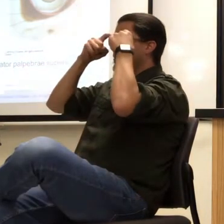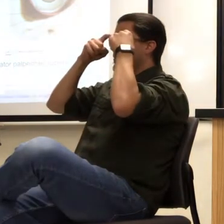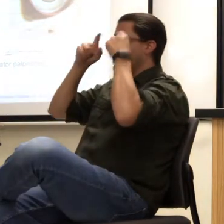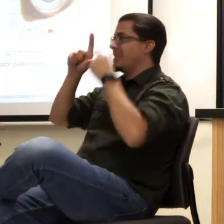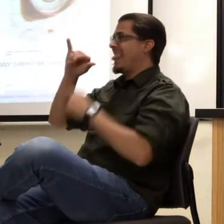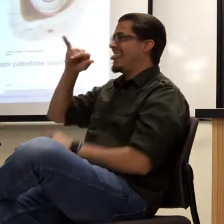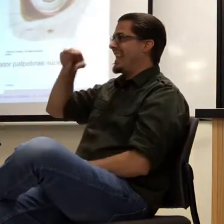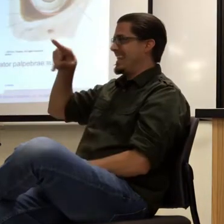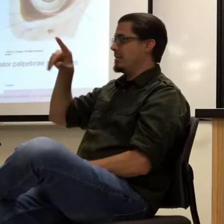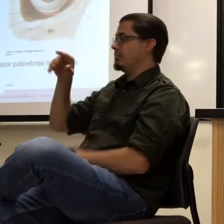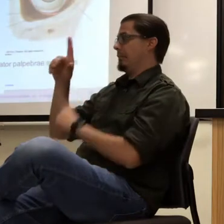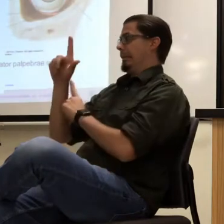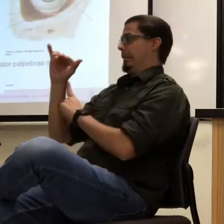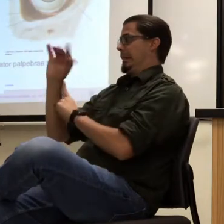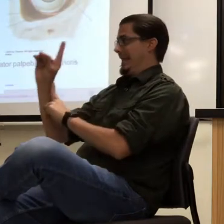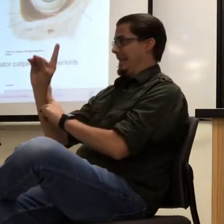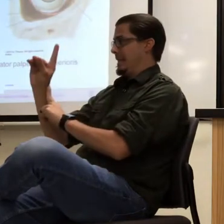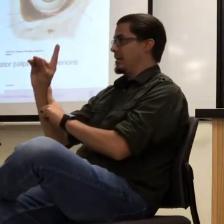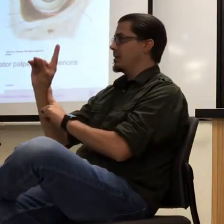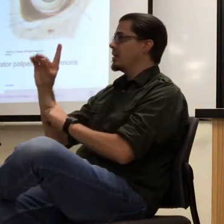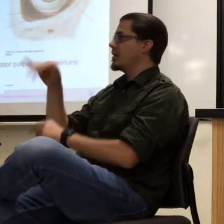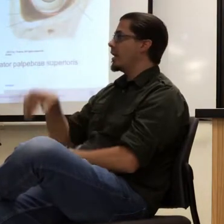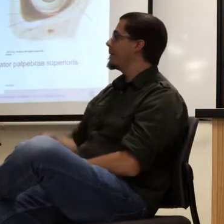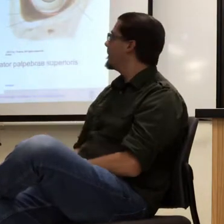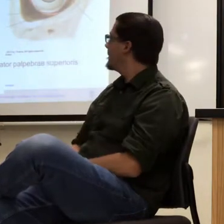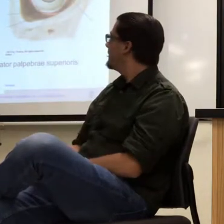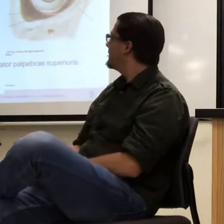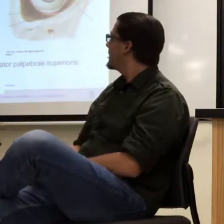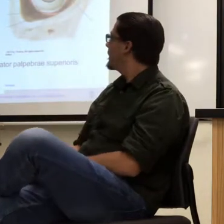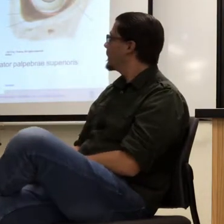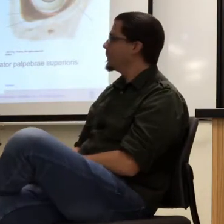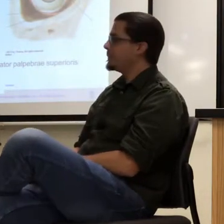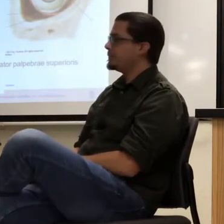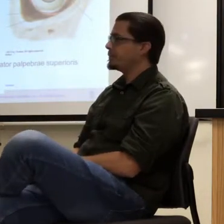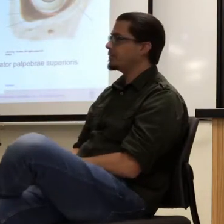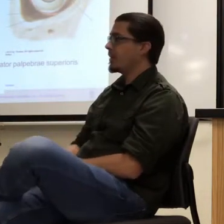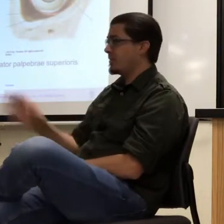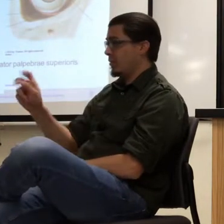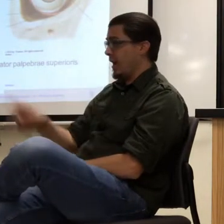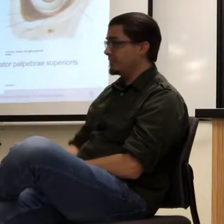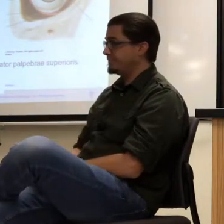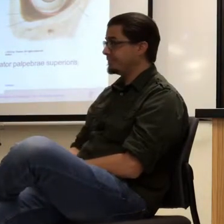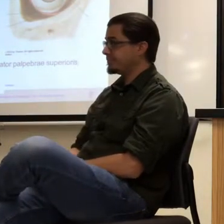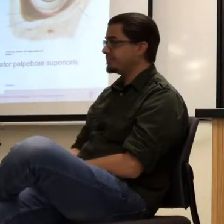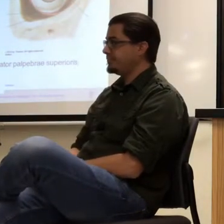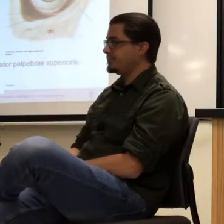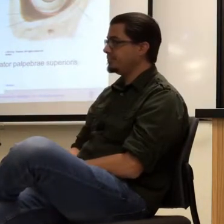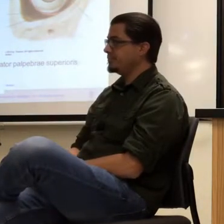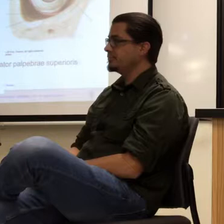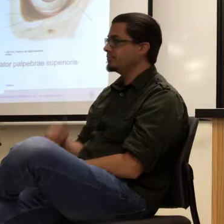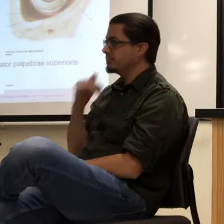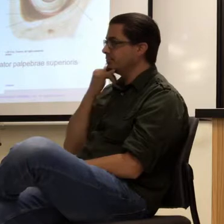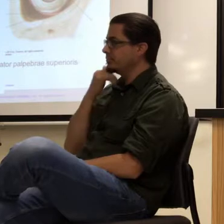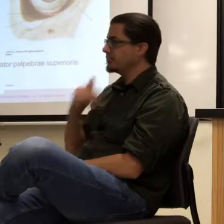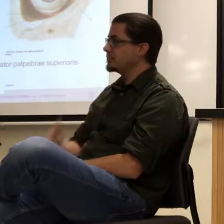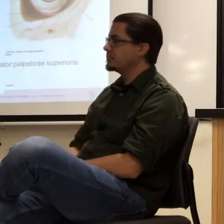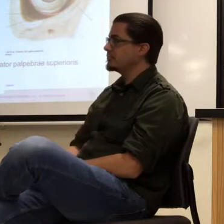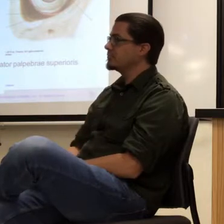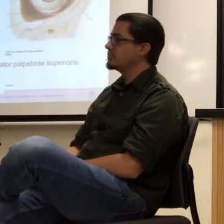Cranial nerve 3, this is visceral motor function. No, I'm sorry, not visceral, somatic.